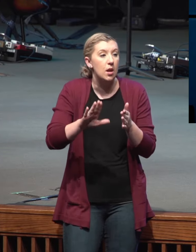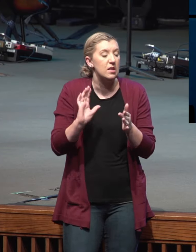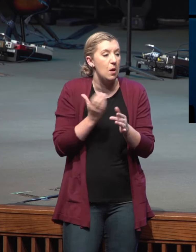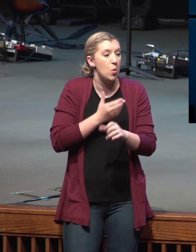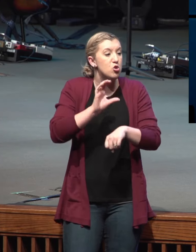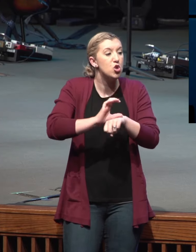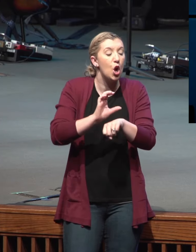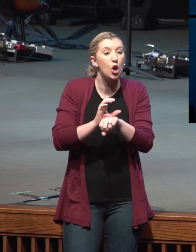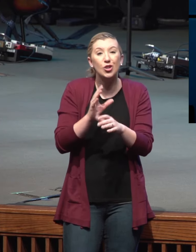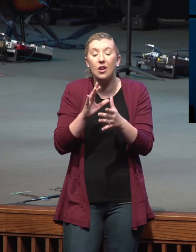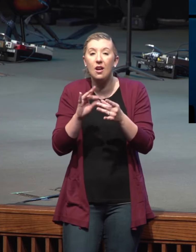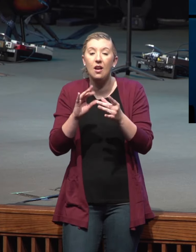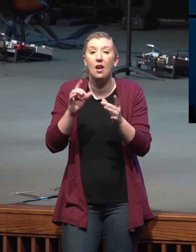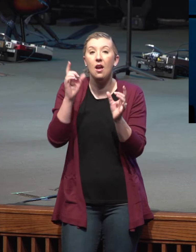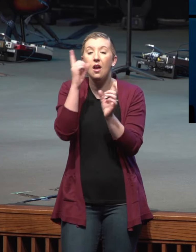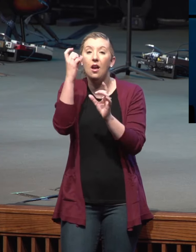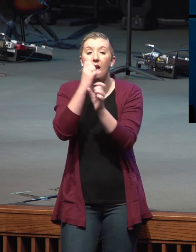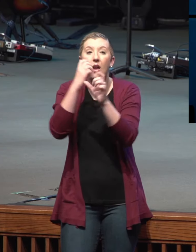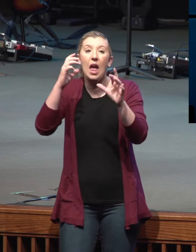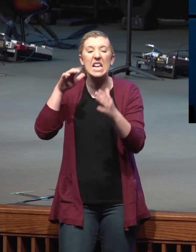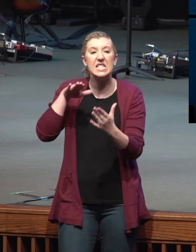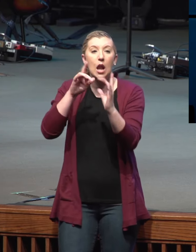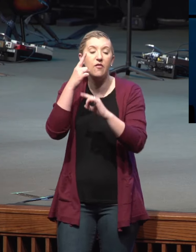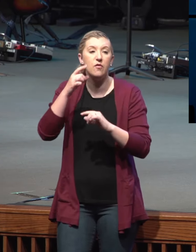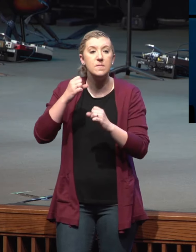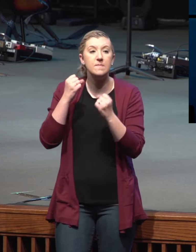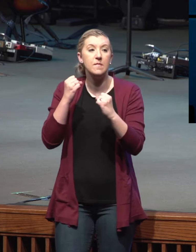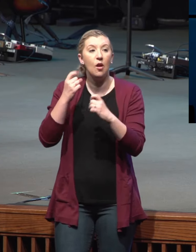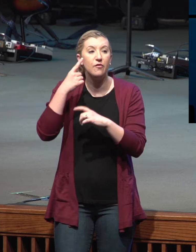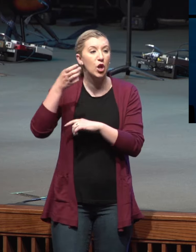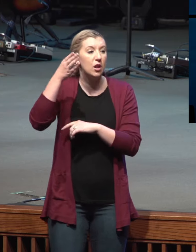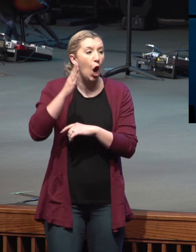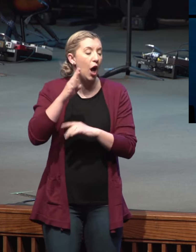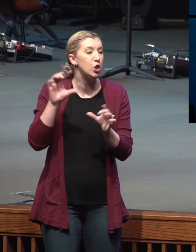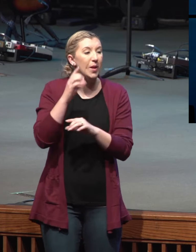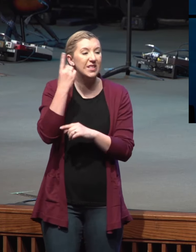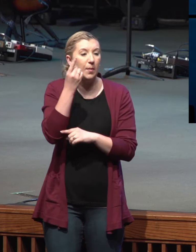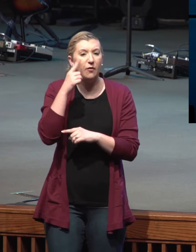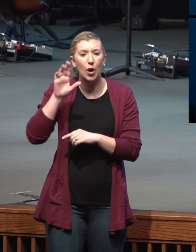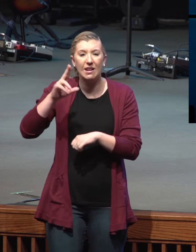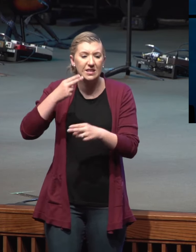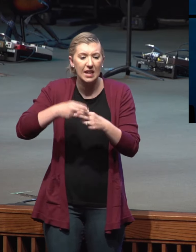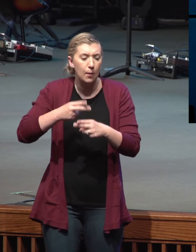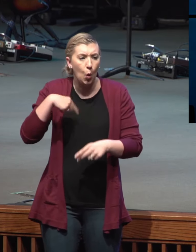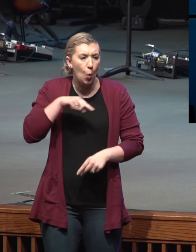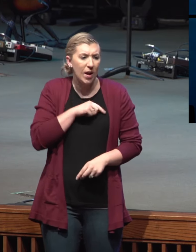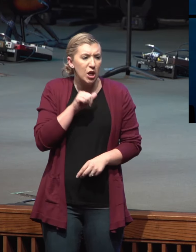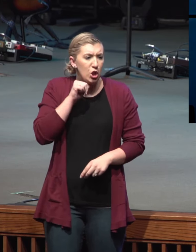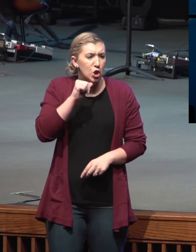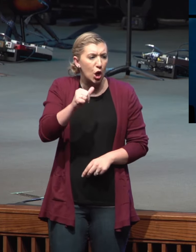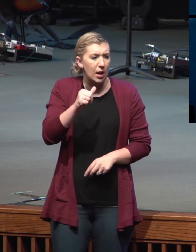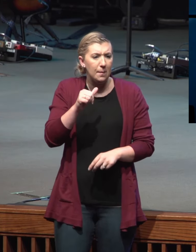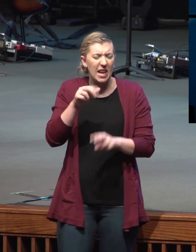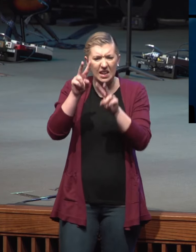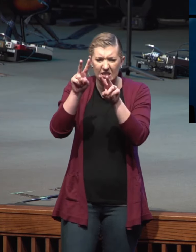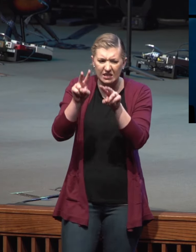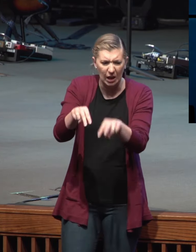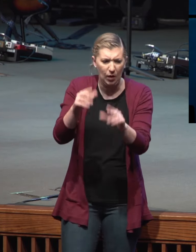church talk about standing up for God, doing something for the fame of his name, we should not be the ones opposing them